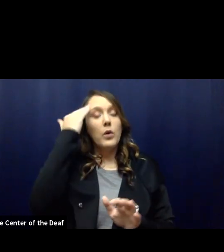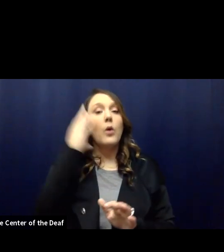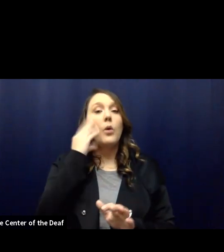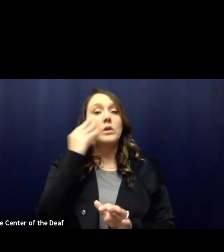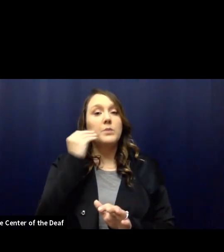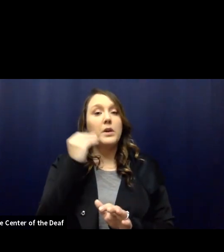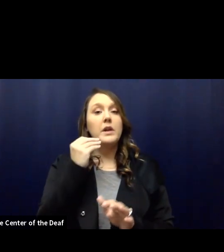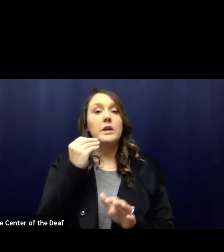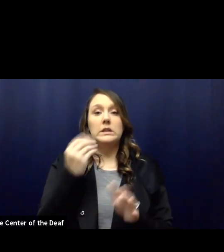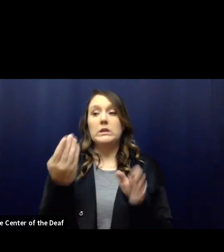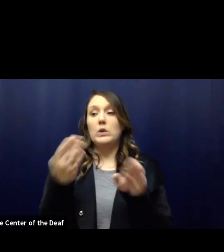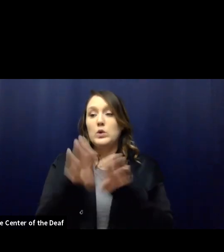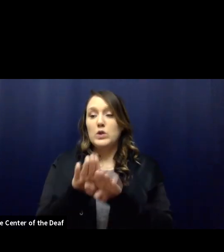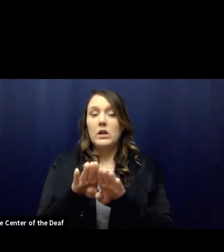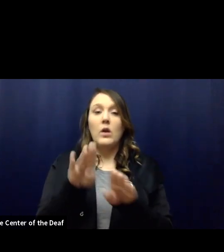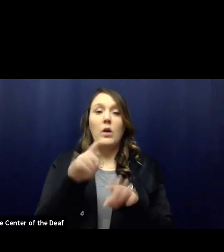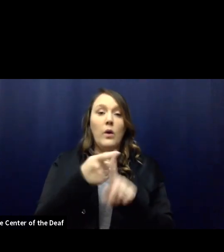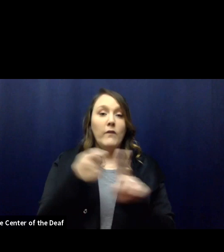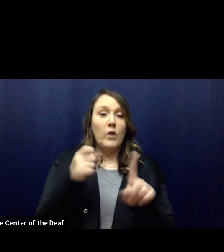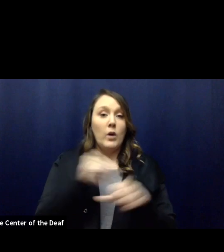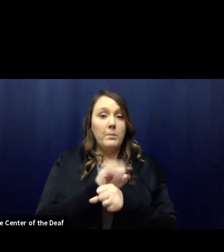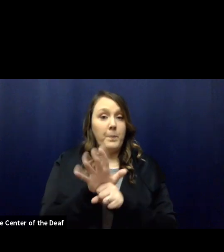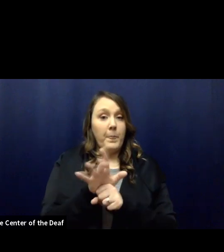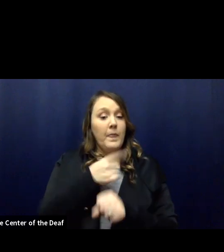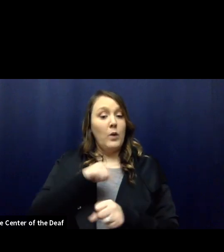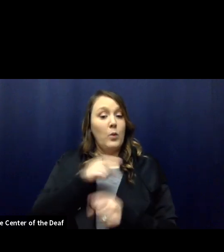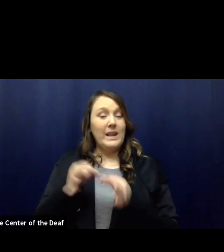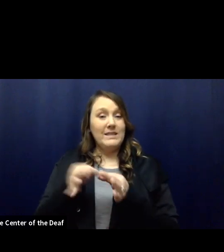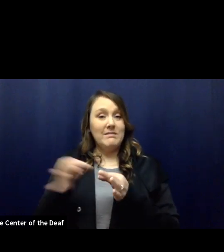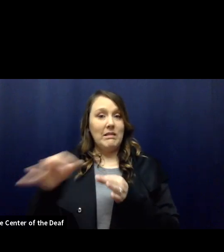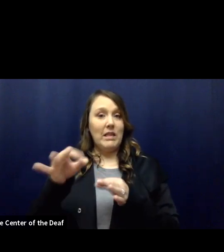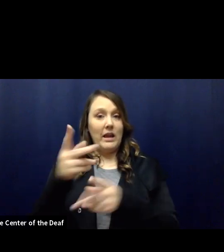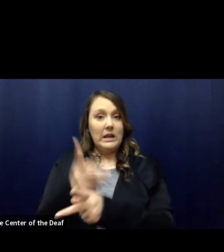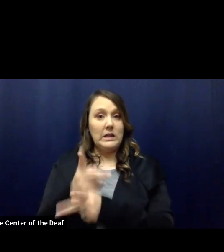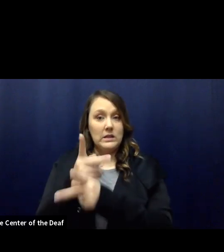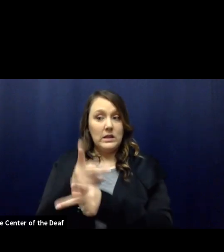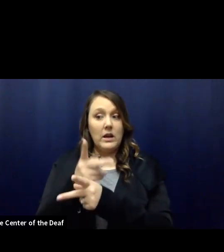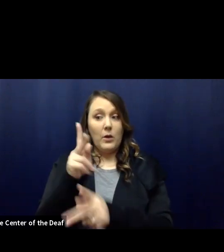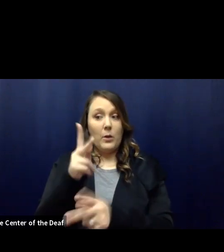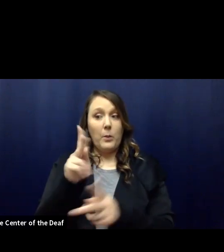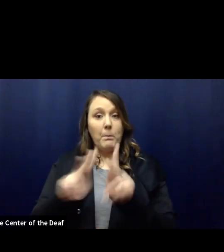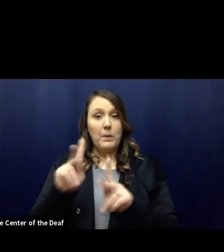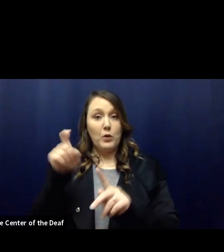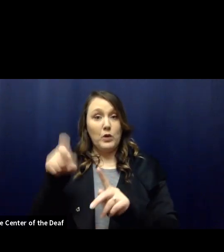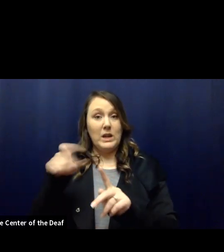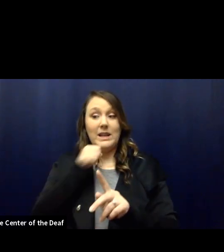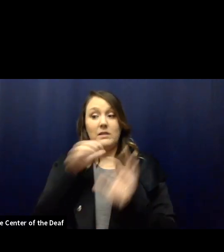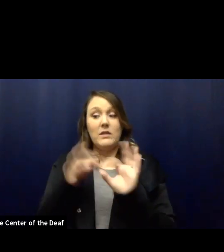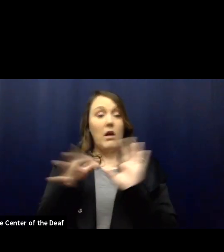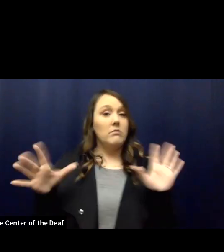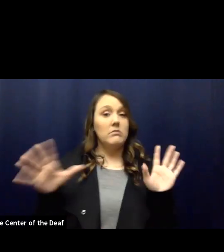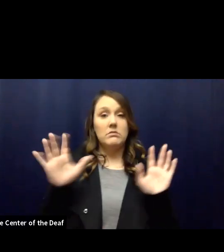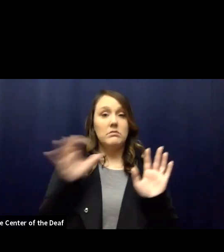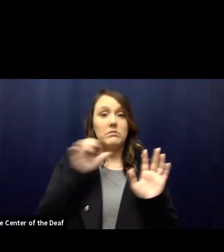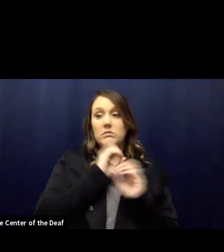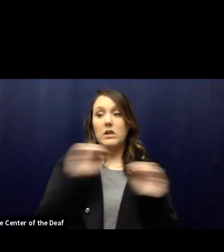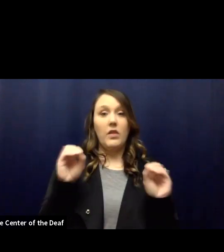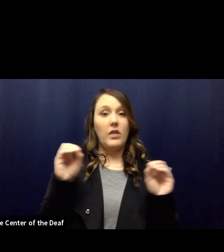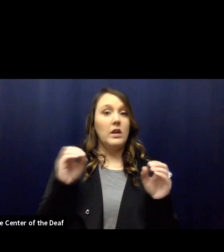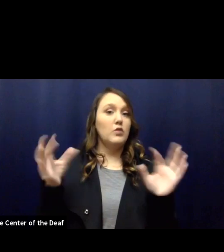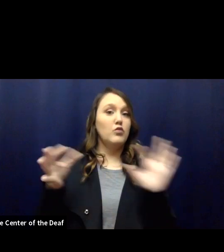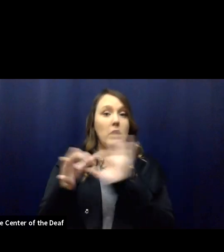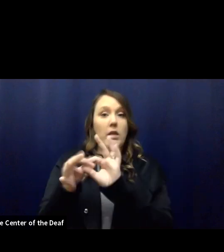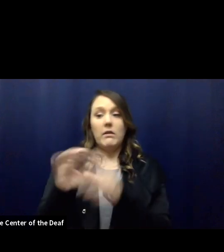shutdown from COVID-19 is that we delayed care that people needed that wasn't related to COVID. So I want to reiterate that the hospitals are a